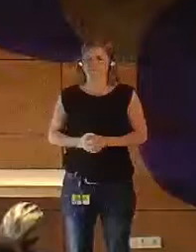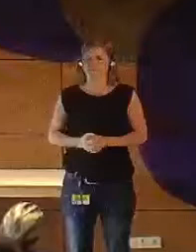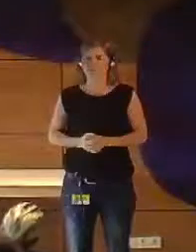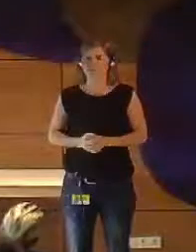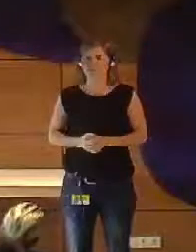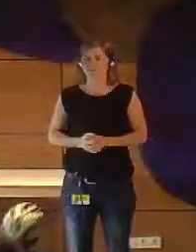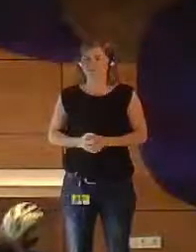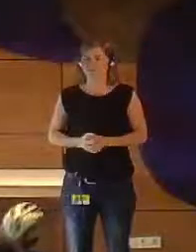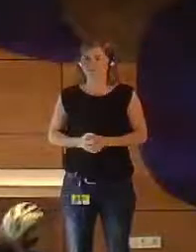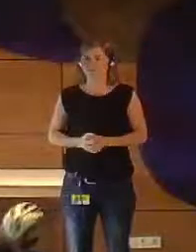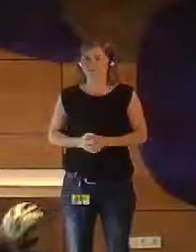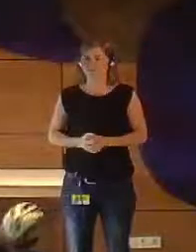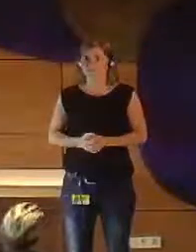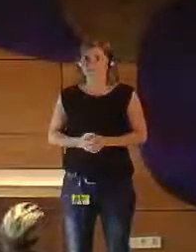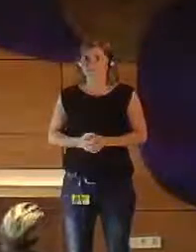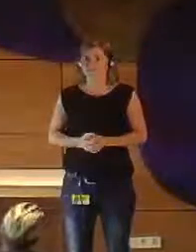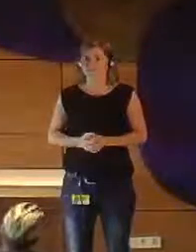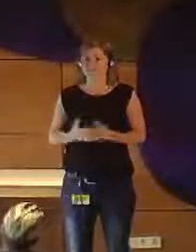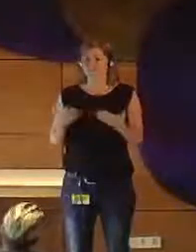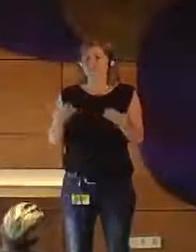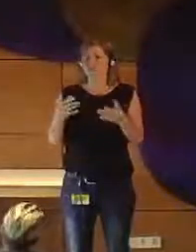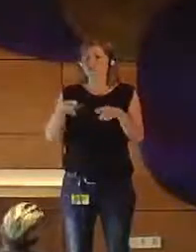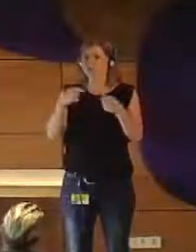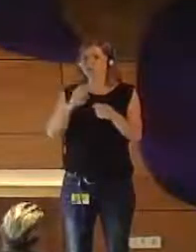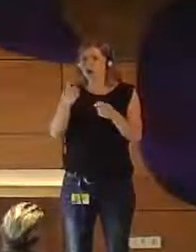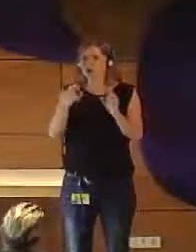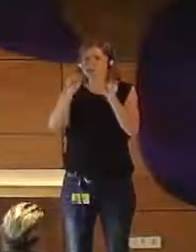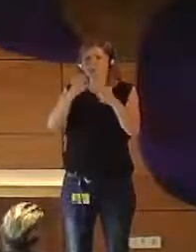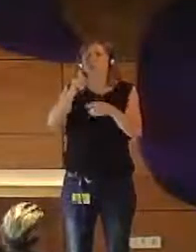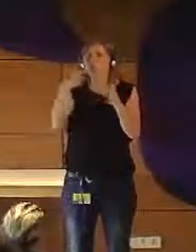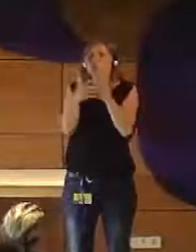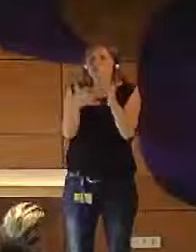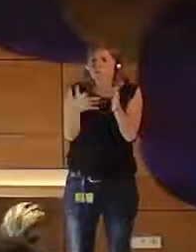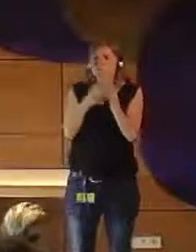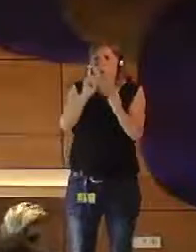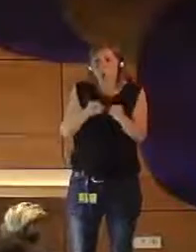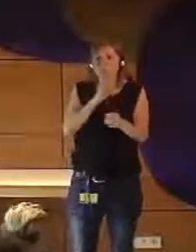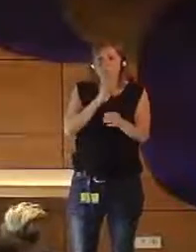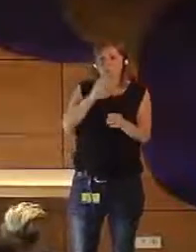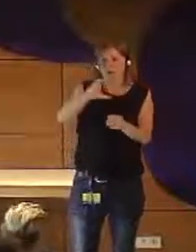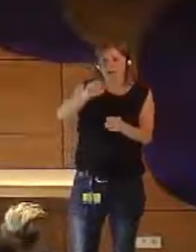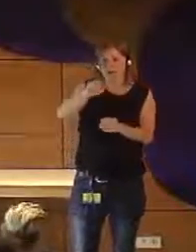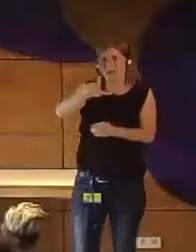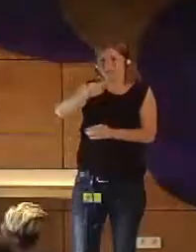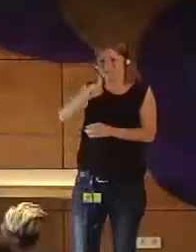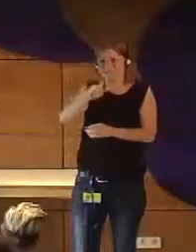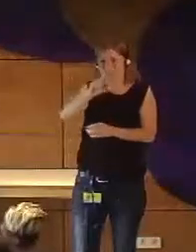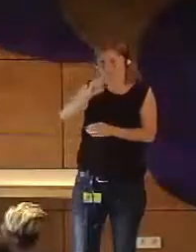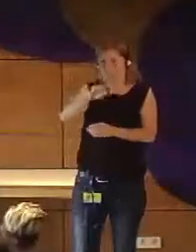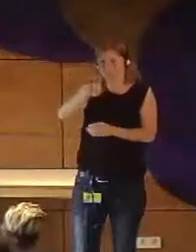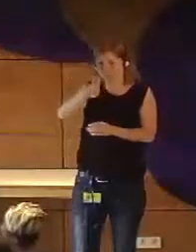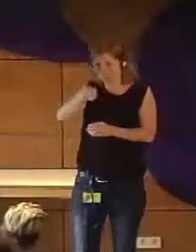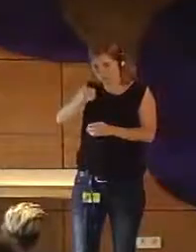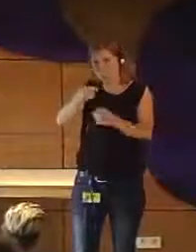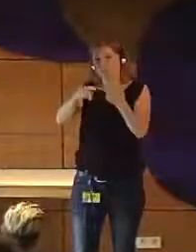levels are checked, that their parathyroid is checked, and their vitamin D is checked. And quite a lot of my patients are vitamin D deficient, so I